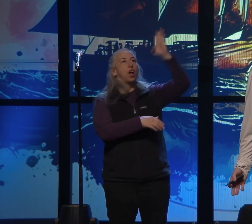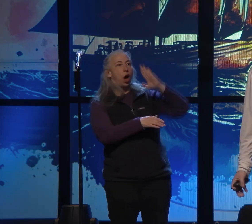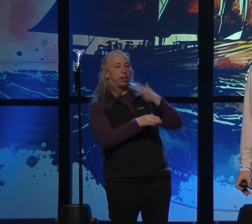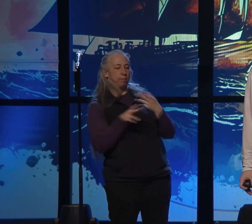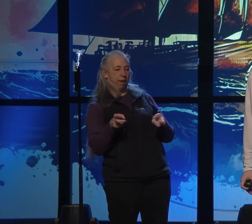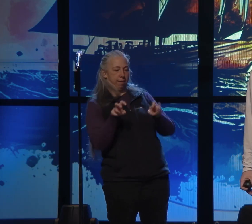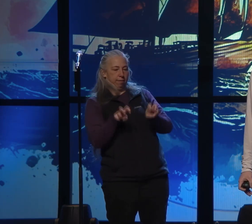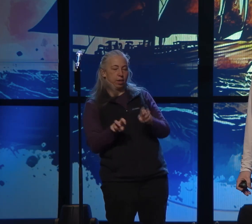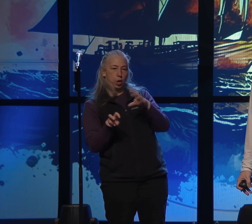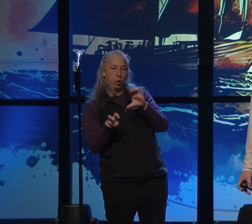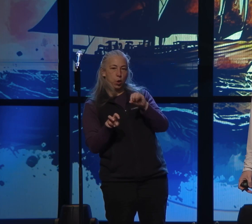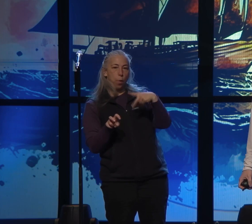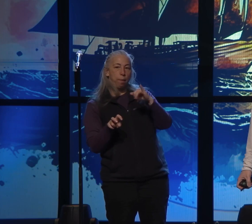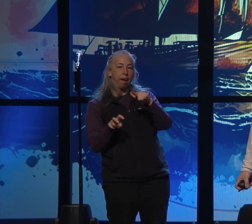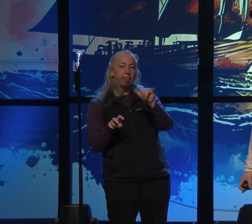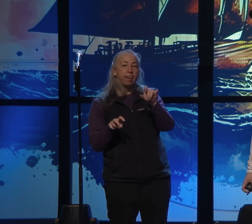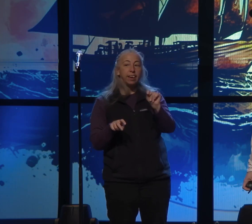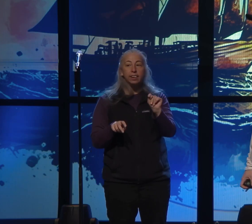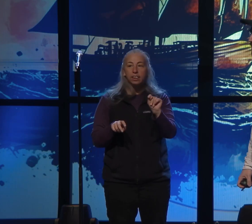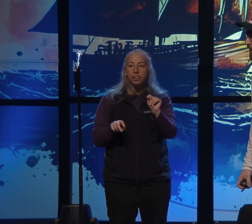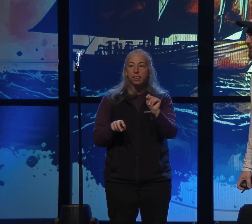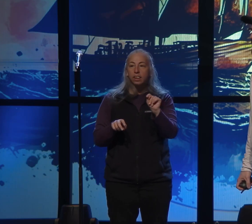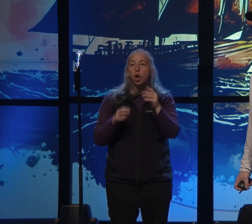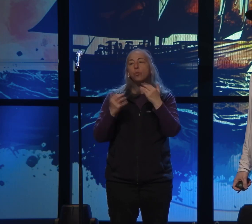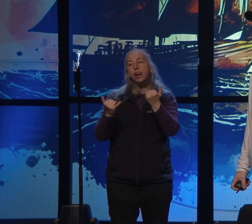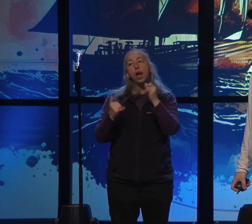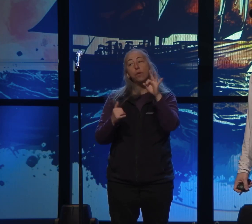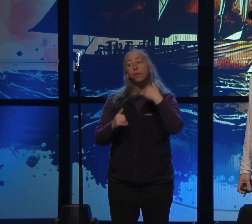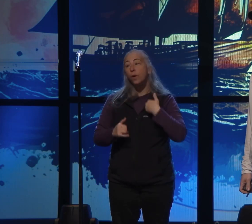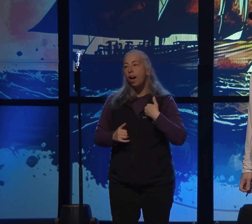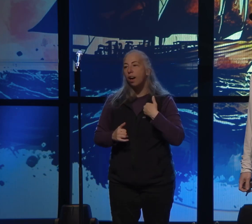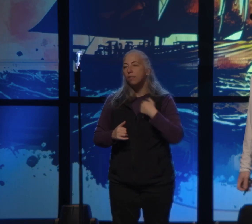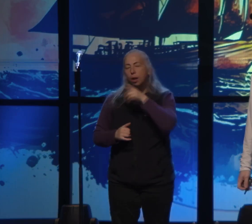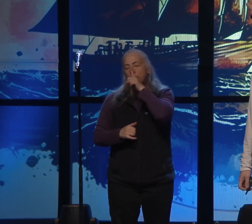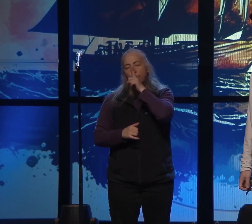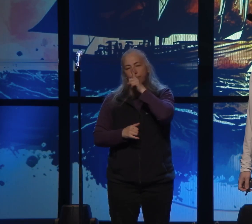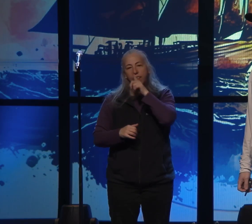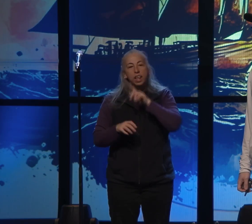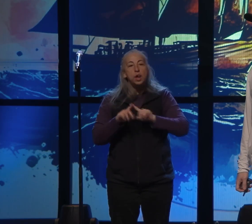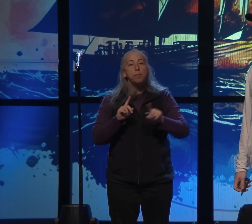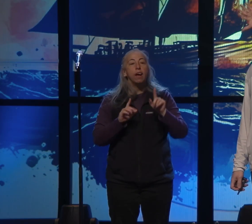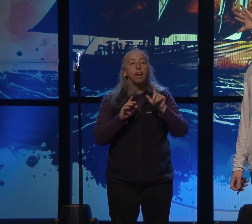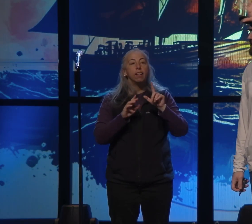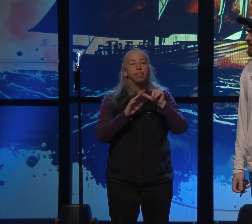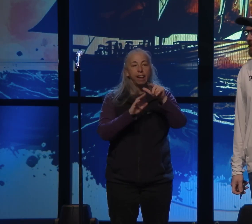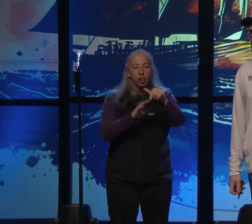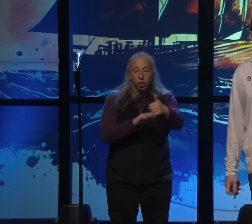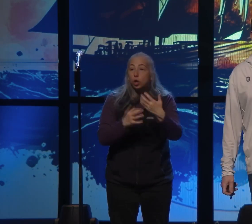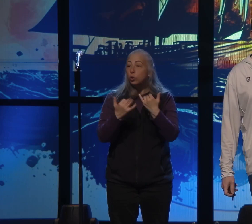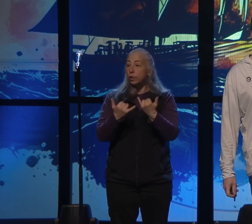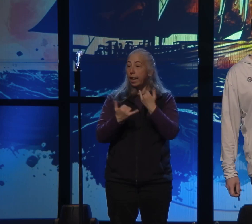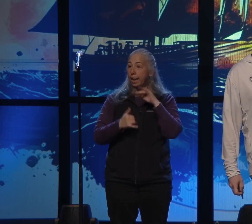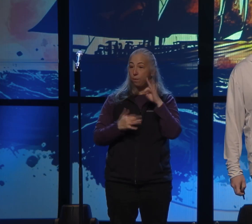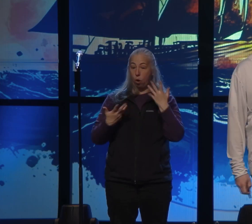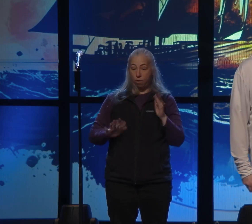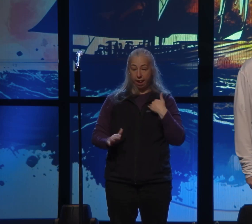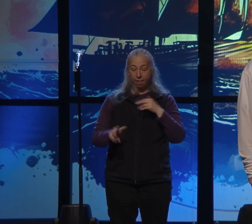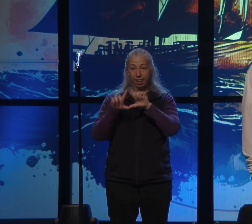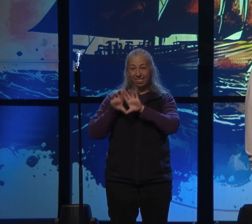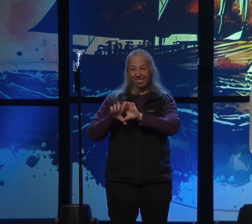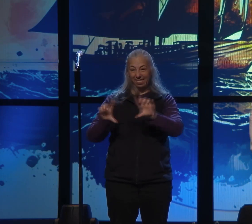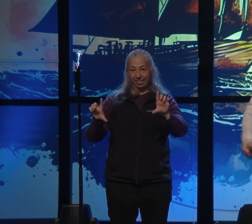honest. How many of you got it right now? Right now, you don't have, if you have one on your car right now, you don't have to give in the donation, the offering today. You get out of it